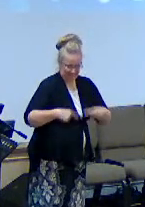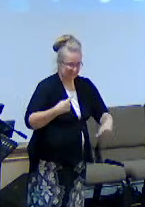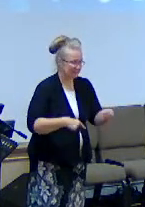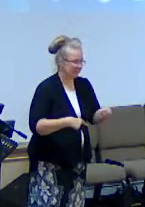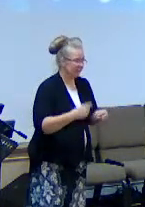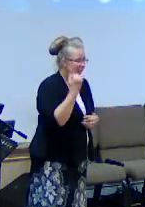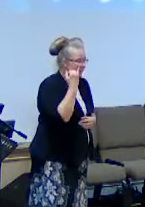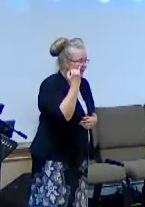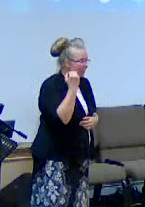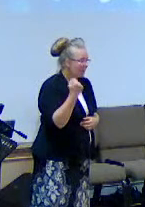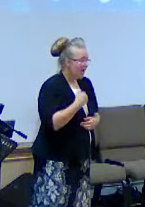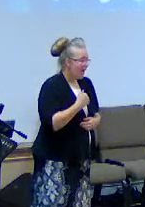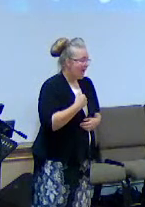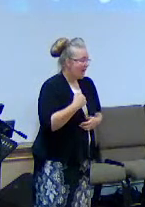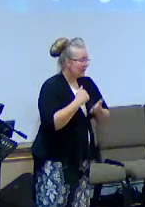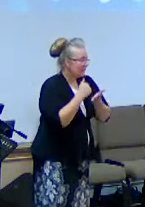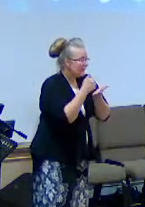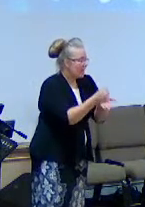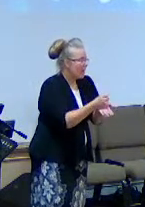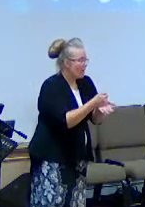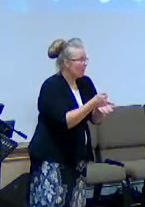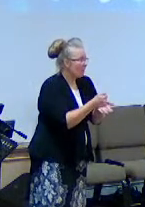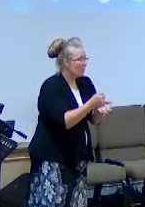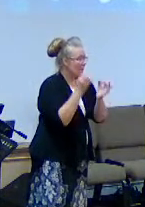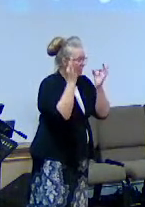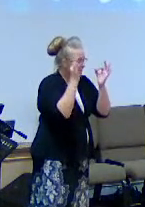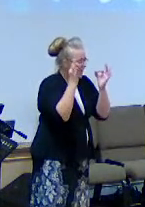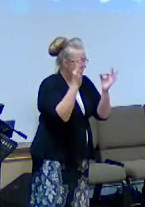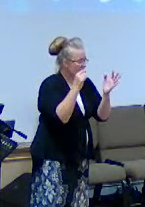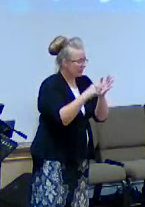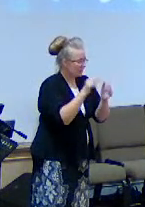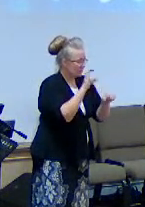If I can just help pastor this church here in a second,